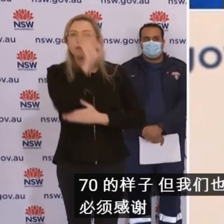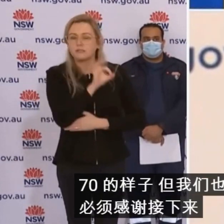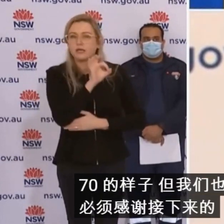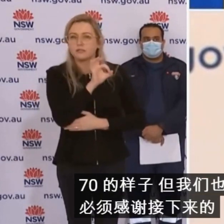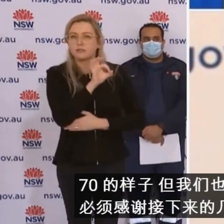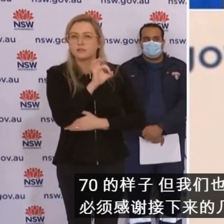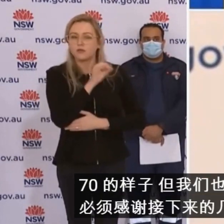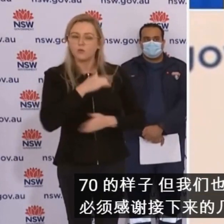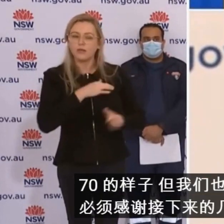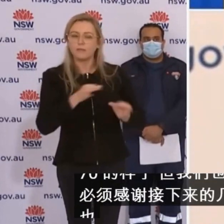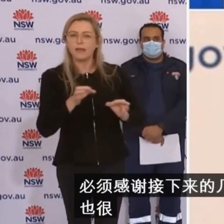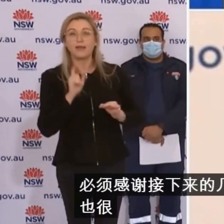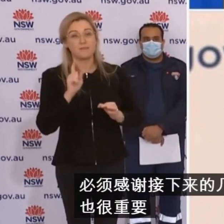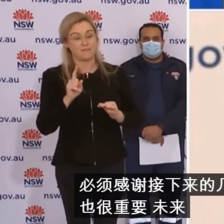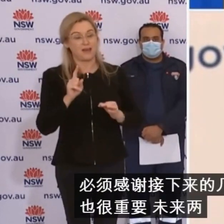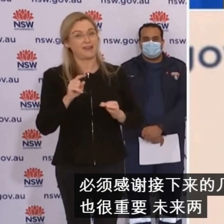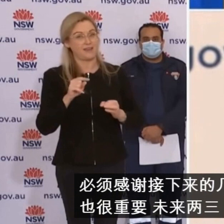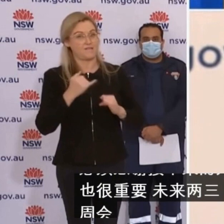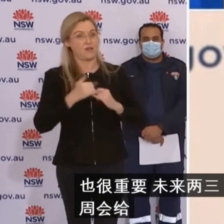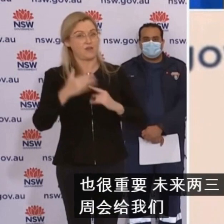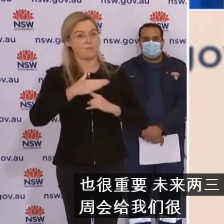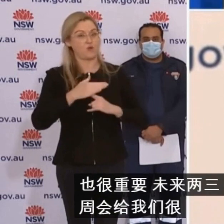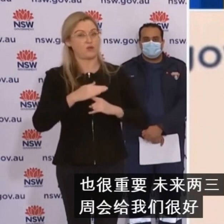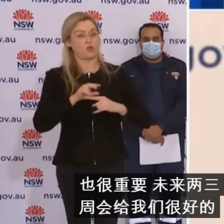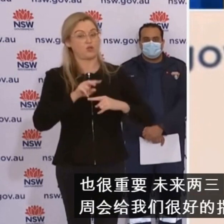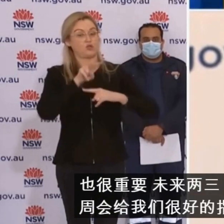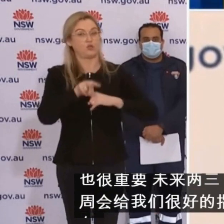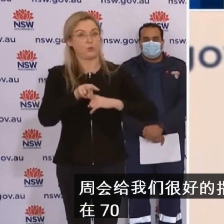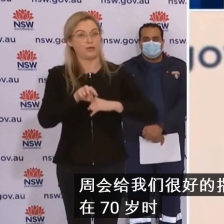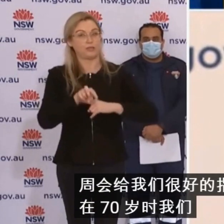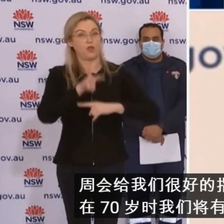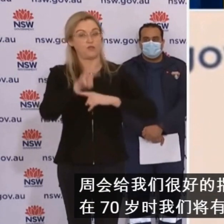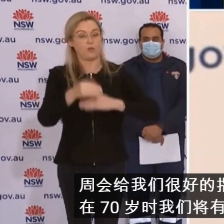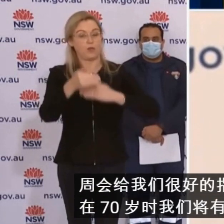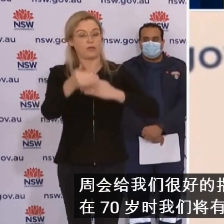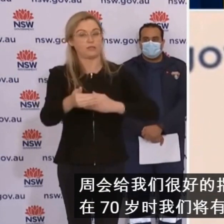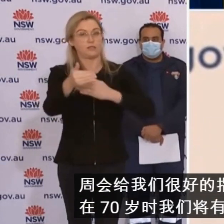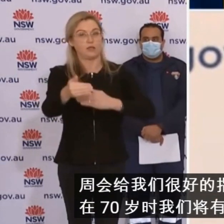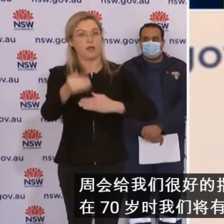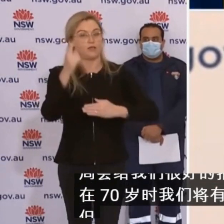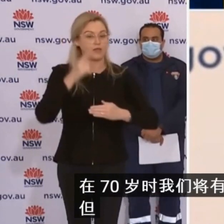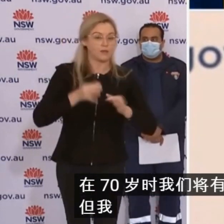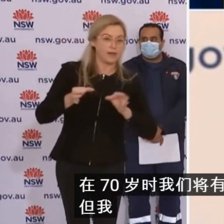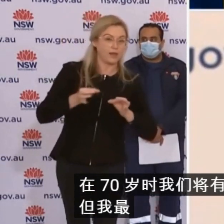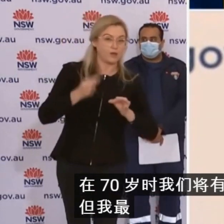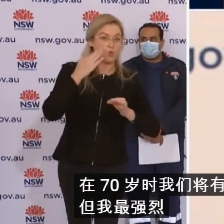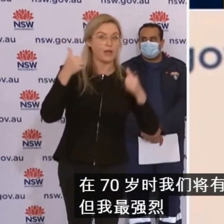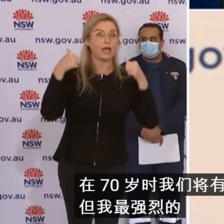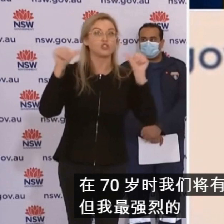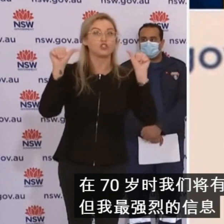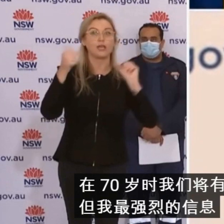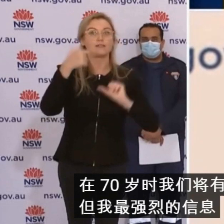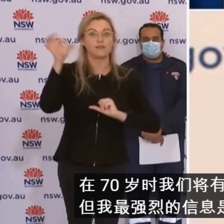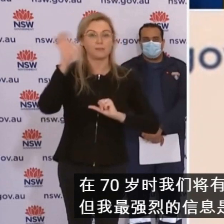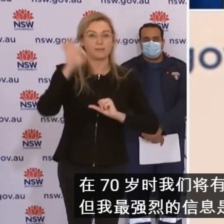to appreciate the next few weeks are also critical. The next 2 or 3 weeks will give us good guidance as to what level of freedom we'll have at 70% double dose. But